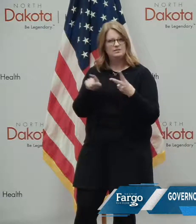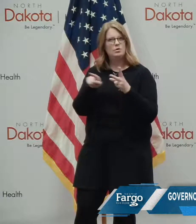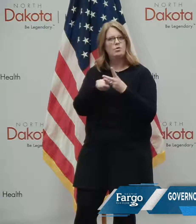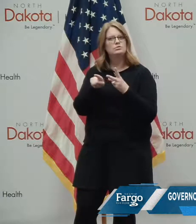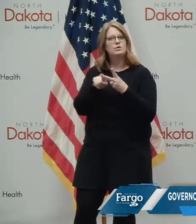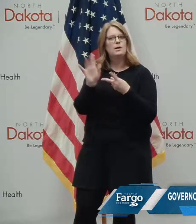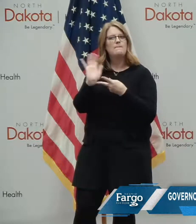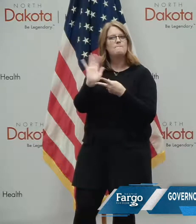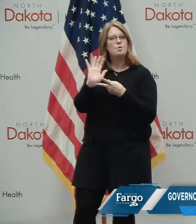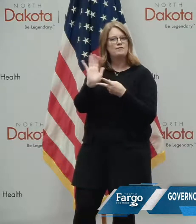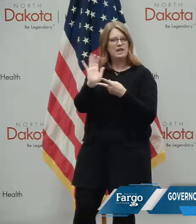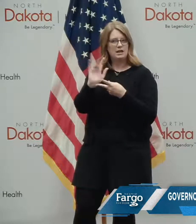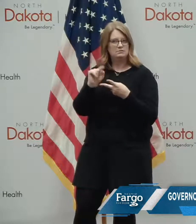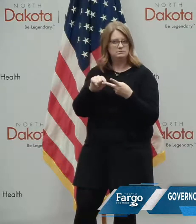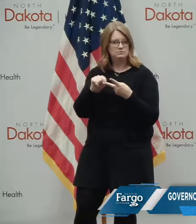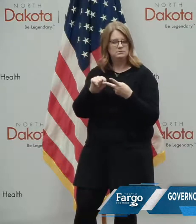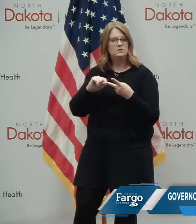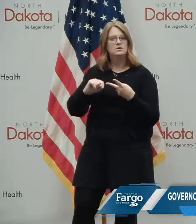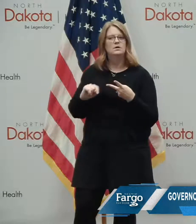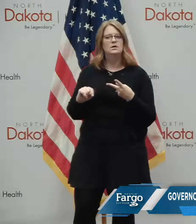a major motion picture.